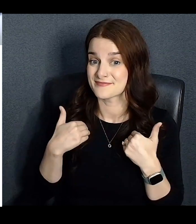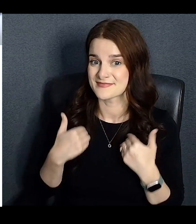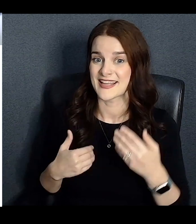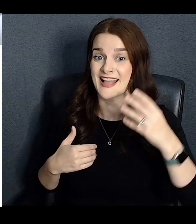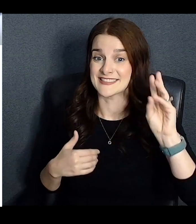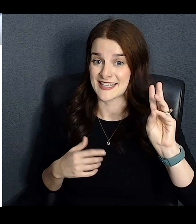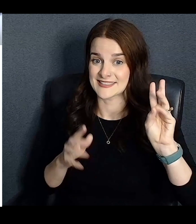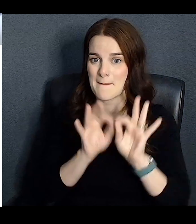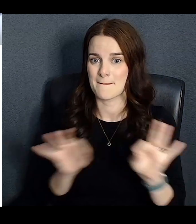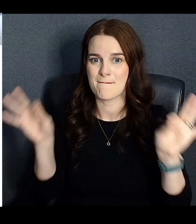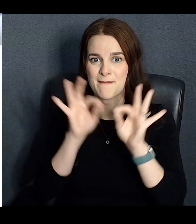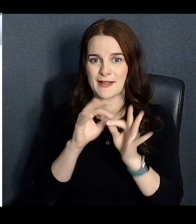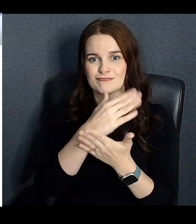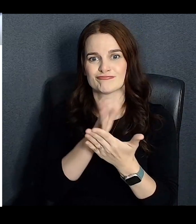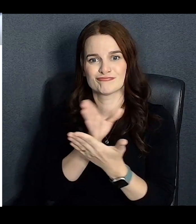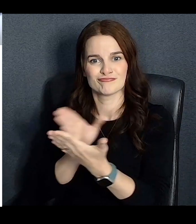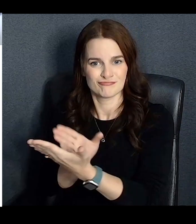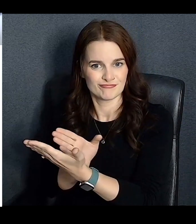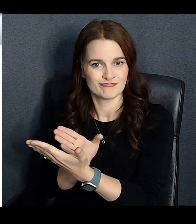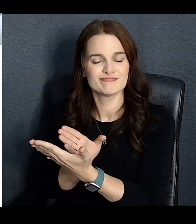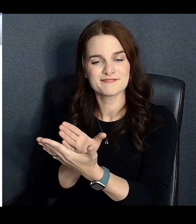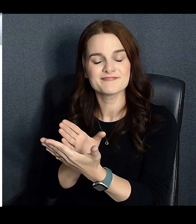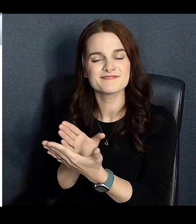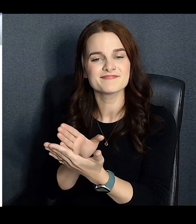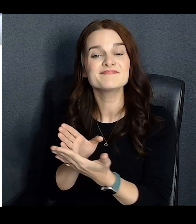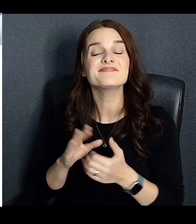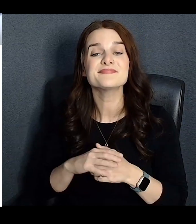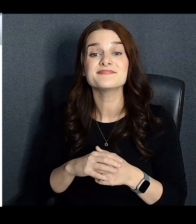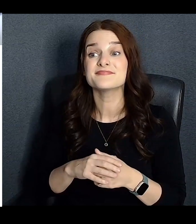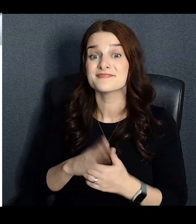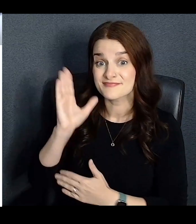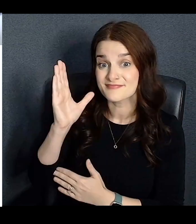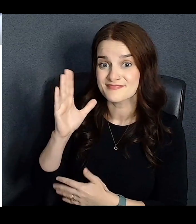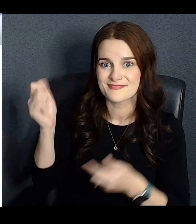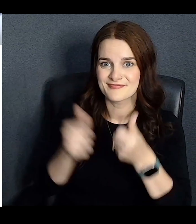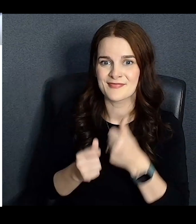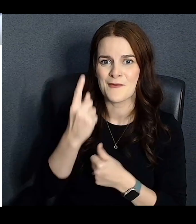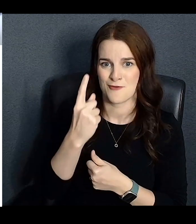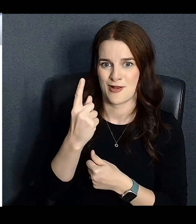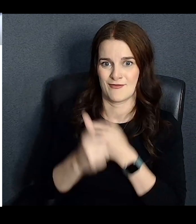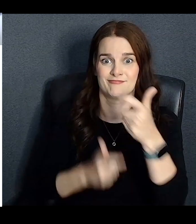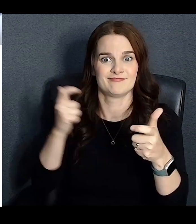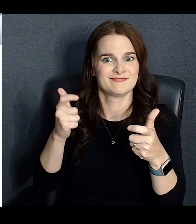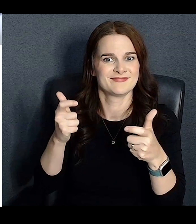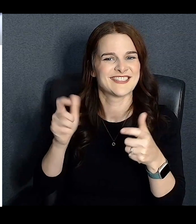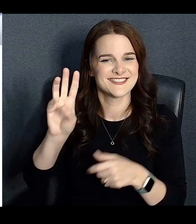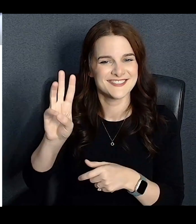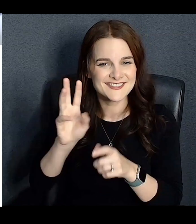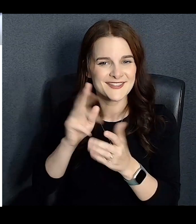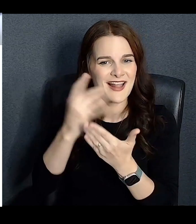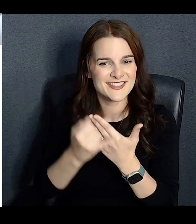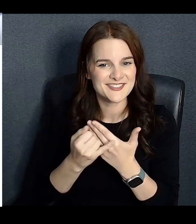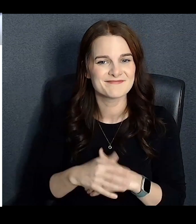initiative, there are 6 major components to this initiative. These presentations are just a part of one of the larger